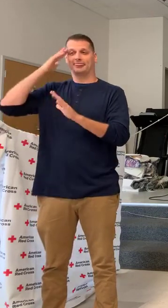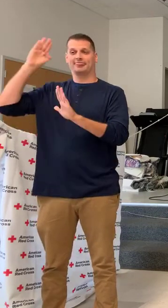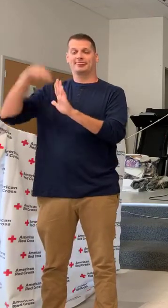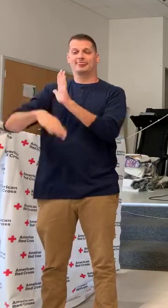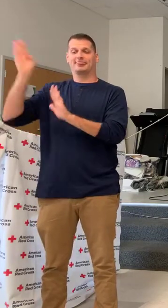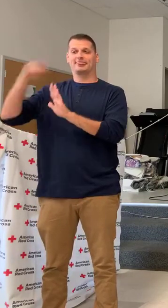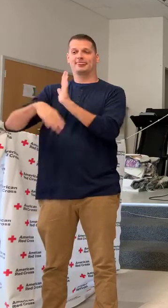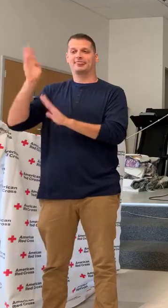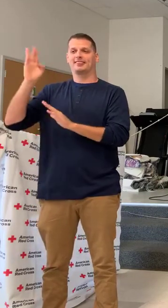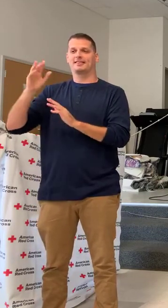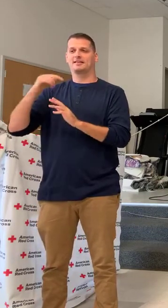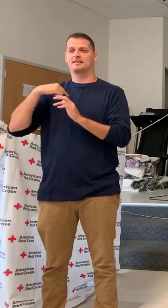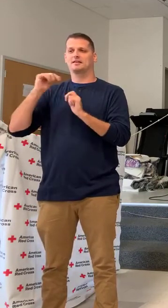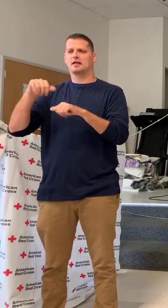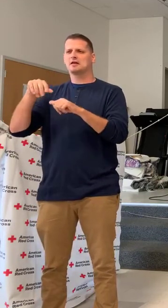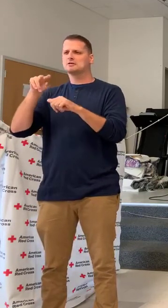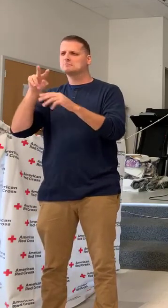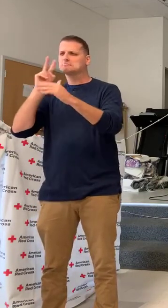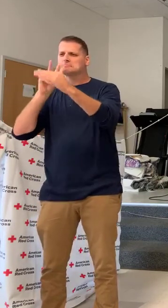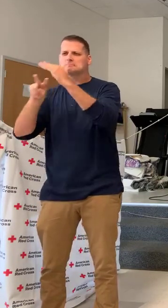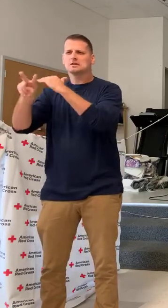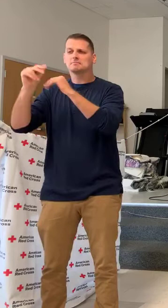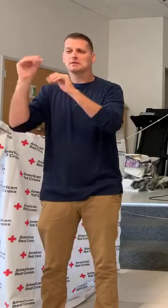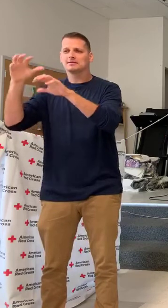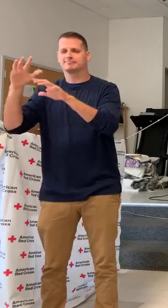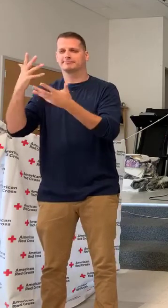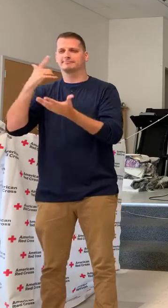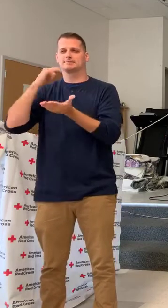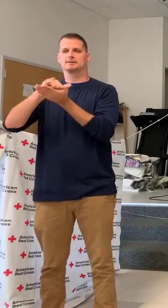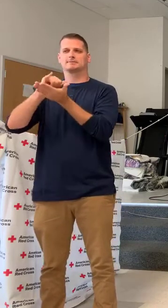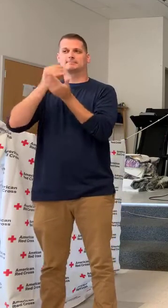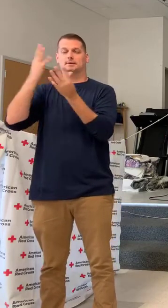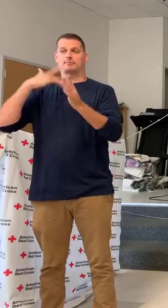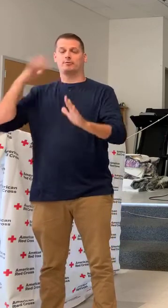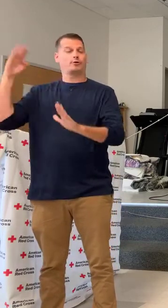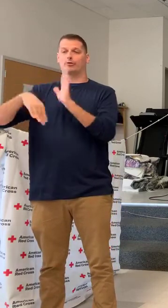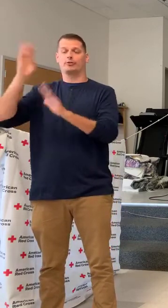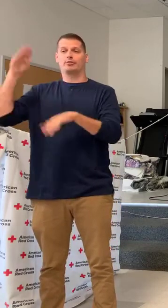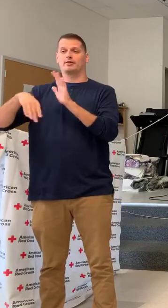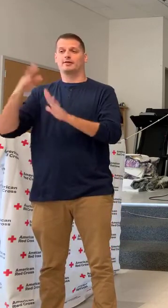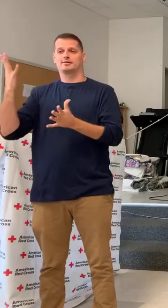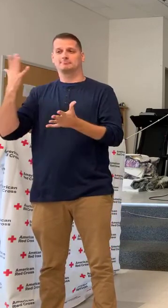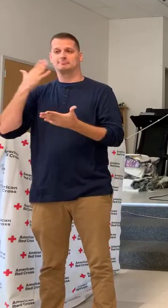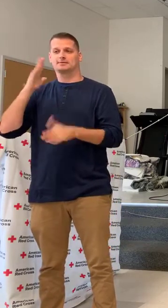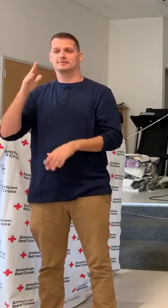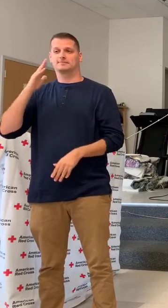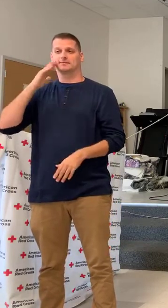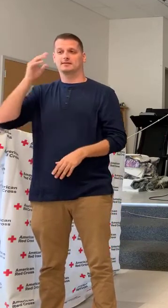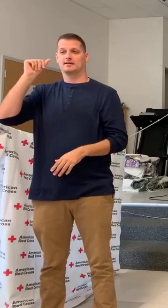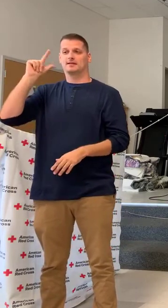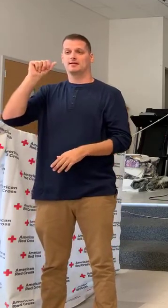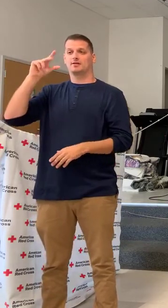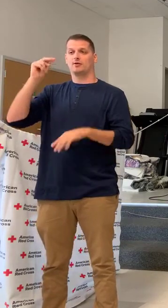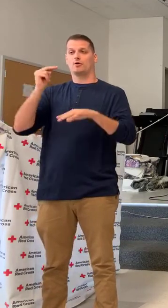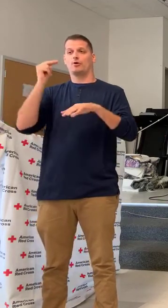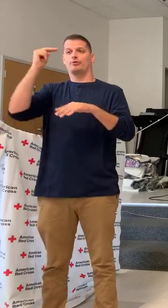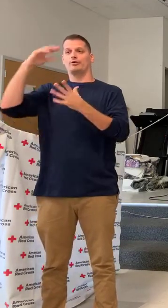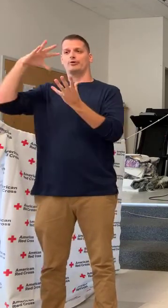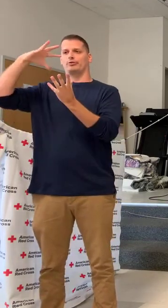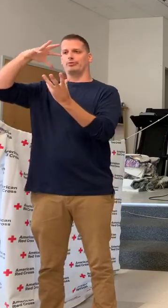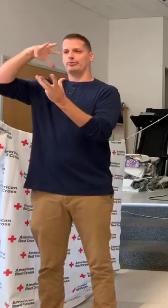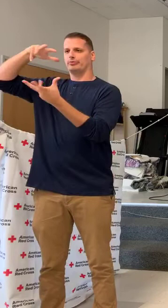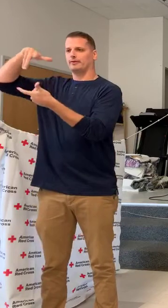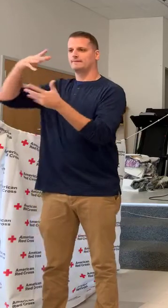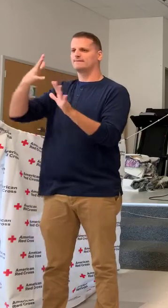much confidence beyond 4 days. Things just move around the pole too fast for us to really have good confidence beyond that. But on a larger scale, I just